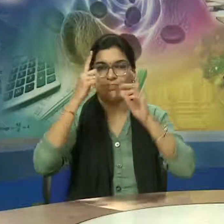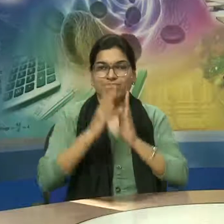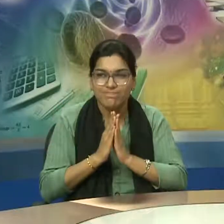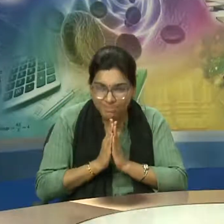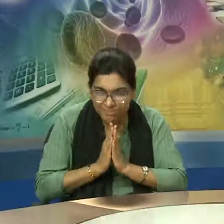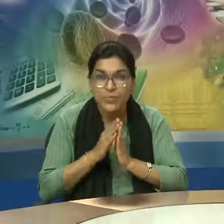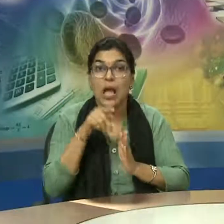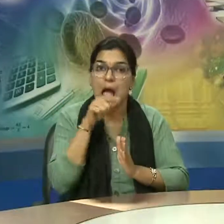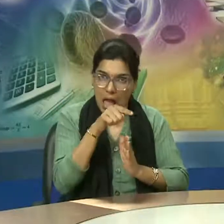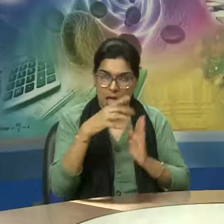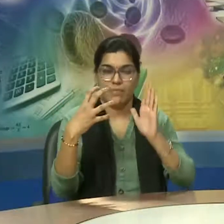to promote